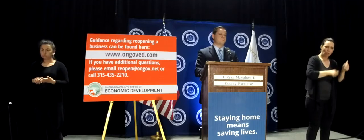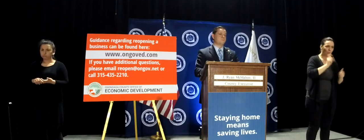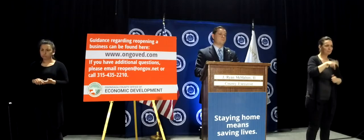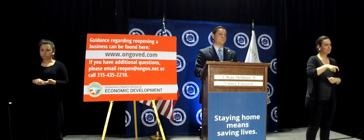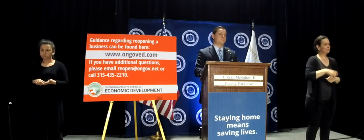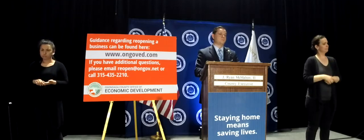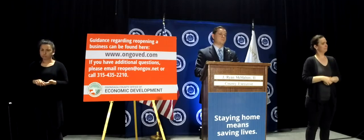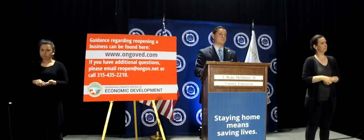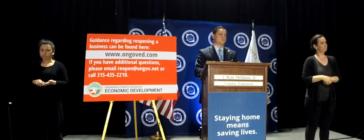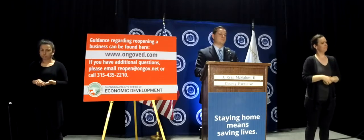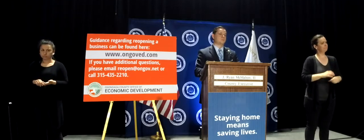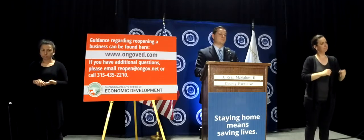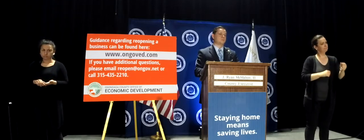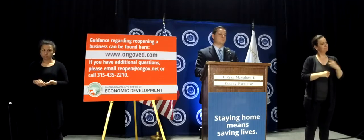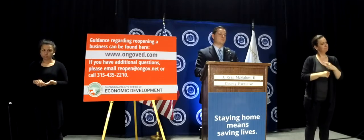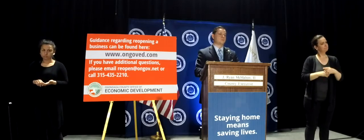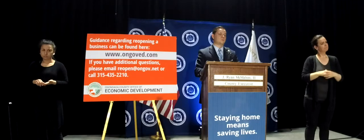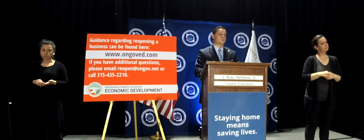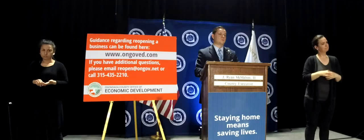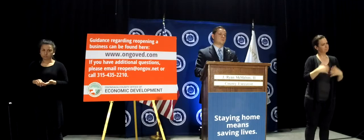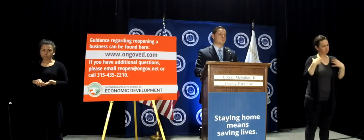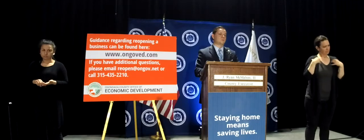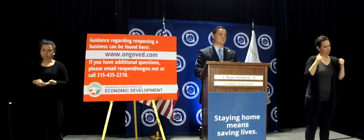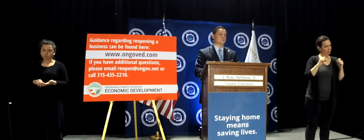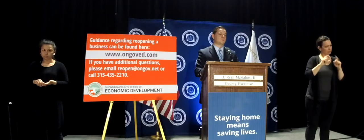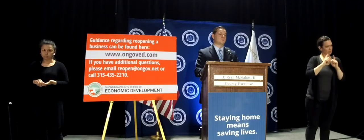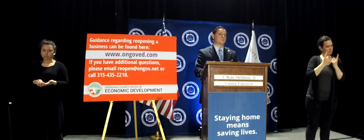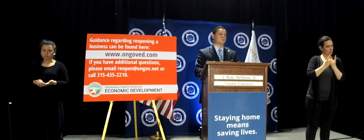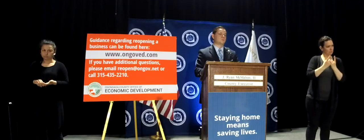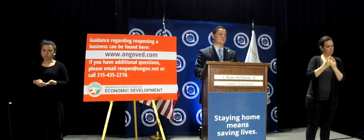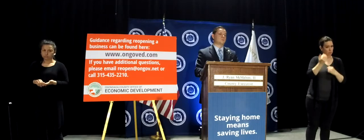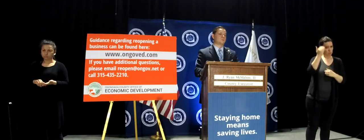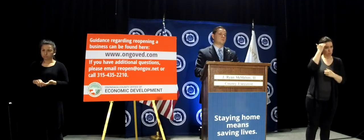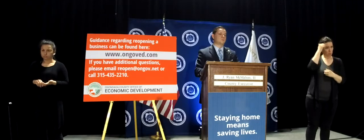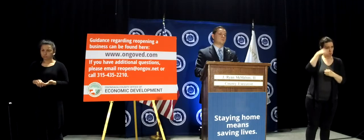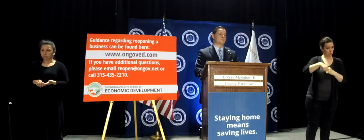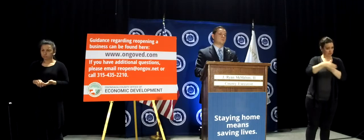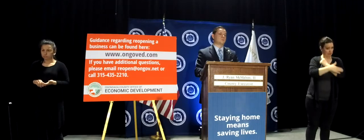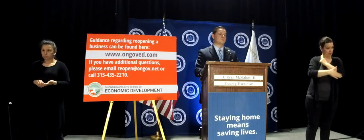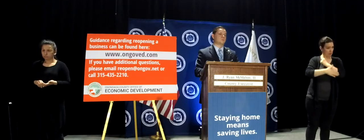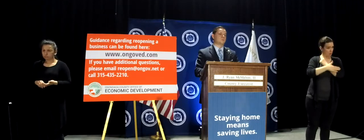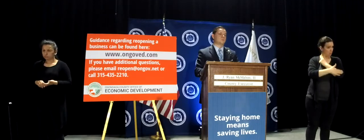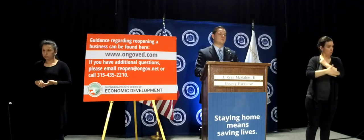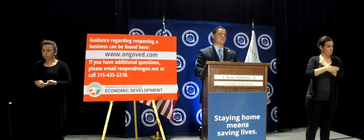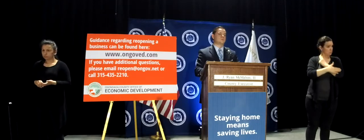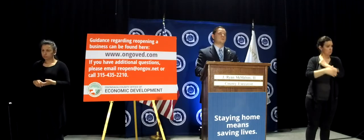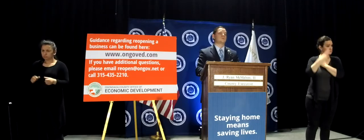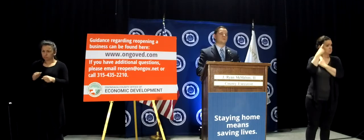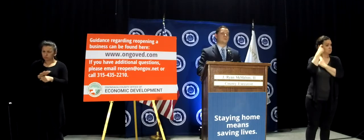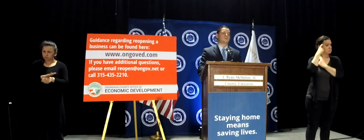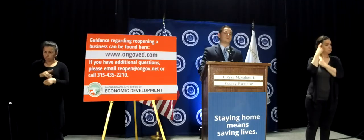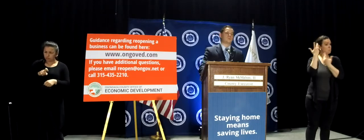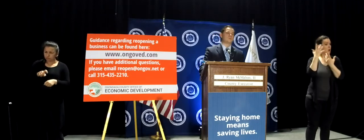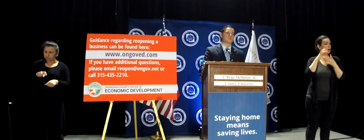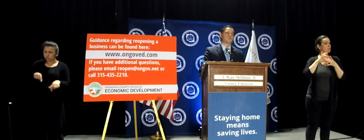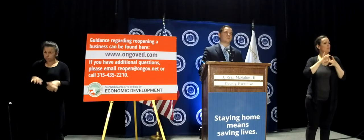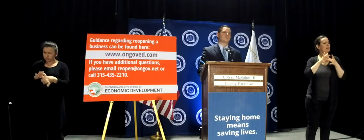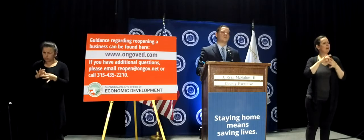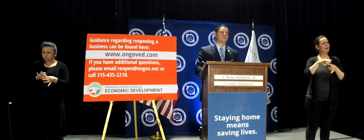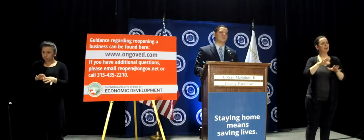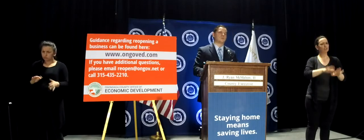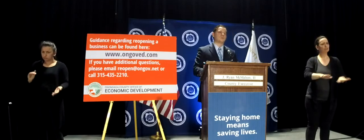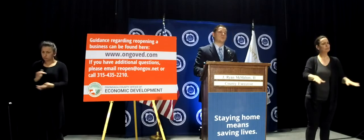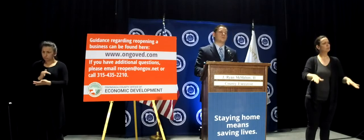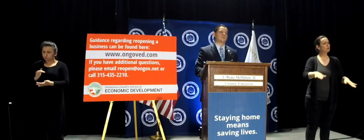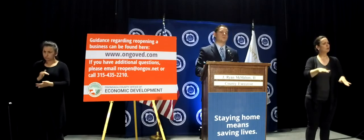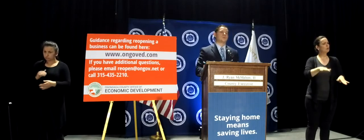department in this county aware of any cases suspected or related to COVID-19 in kids? Any kids being admitted